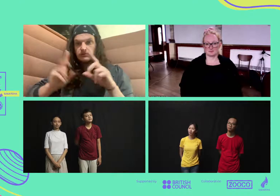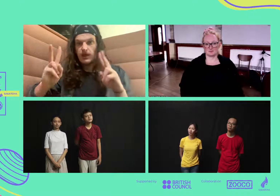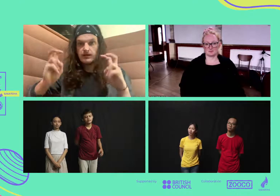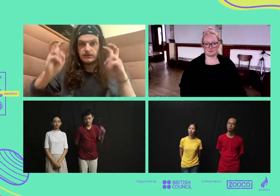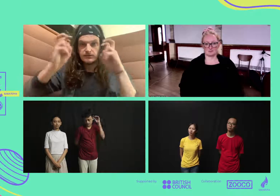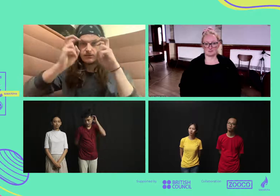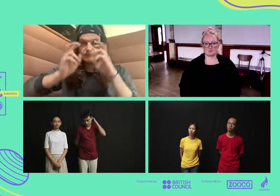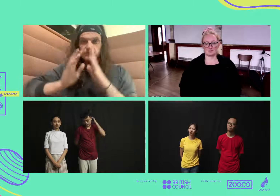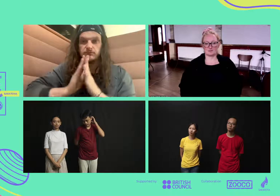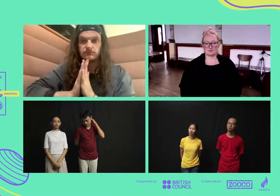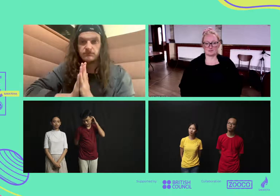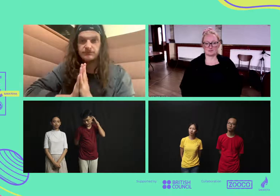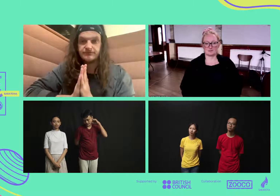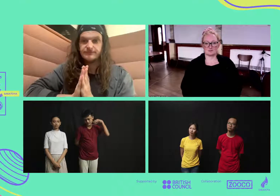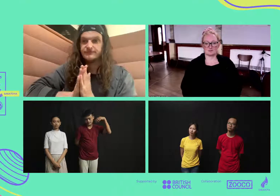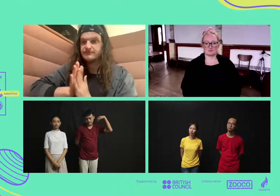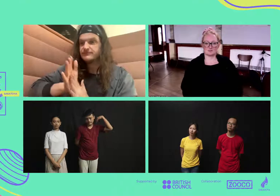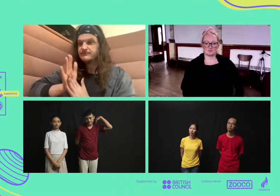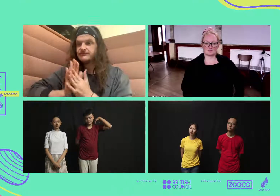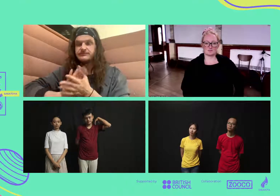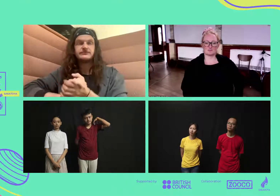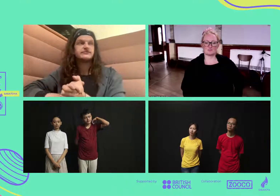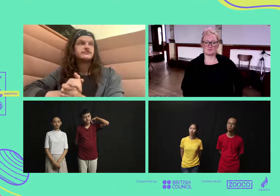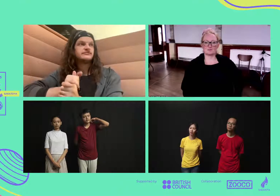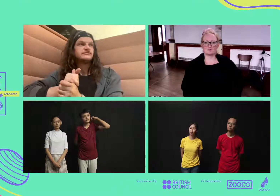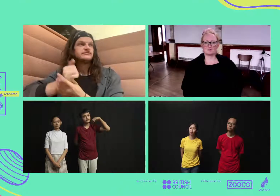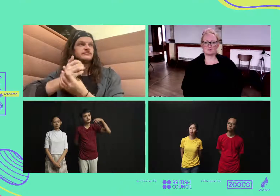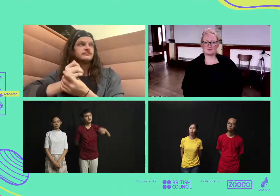And maybe I'll also throw in Edinburgh Castle.